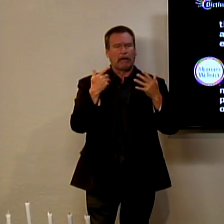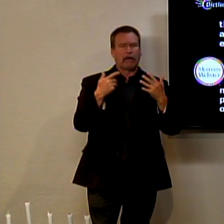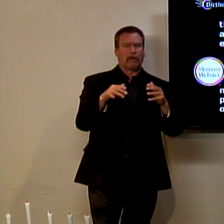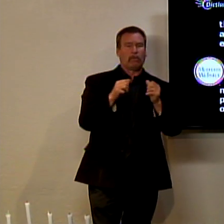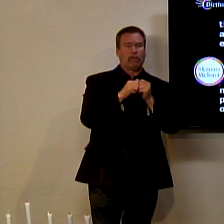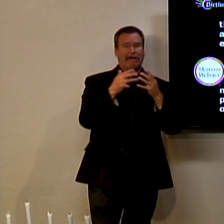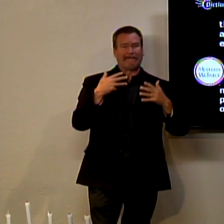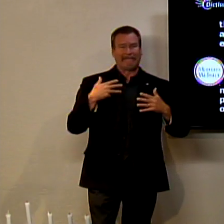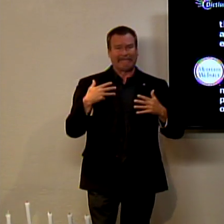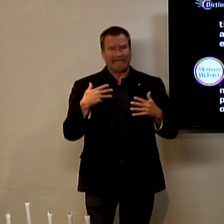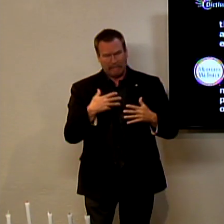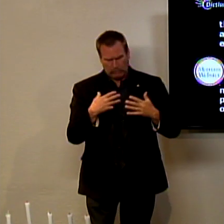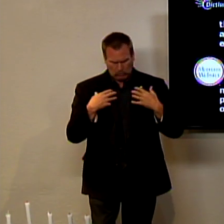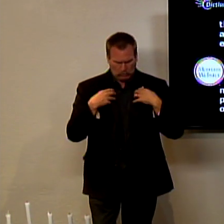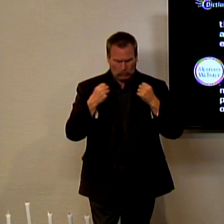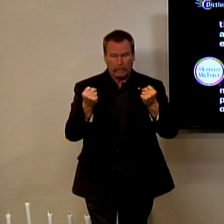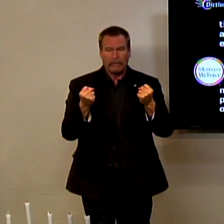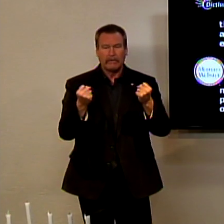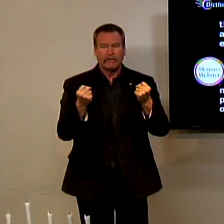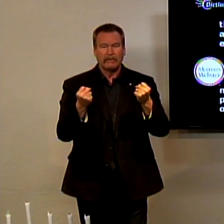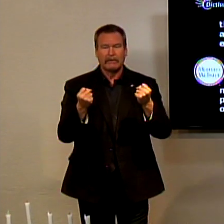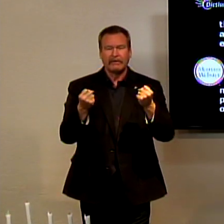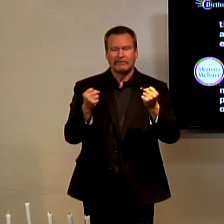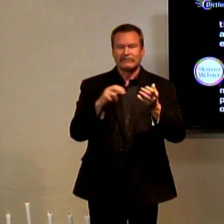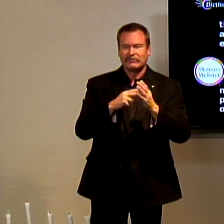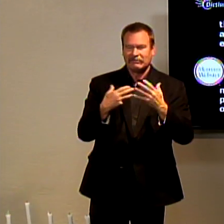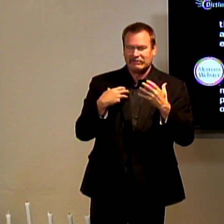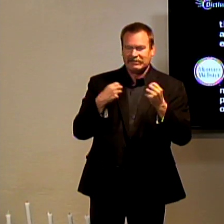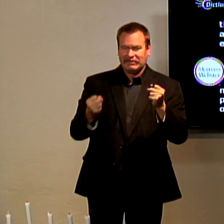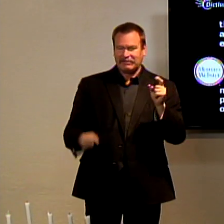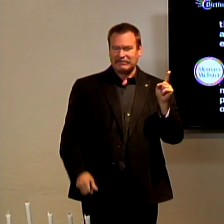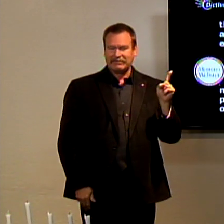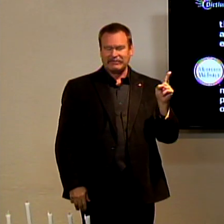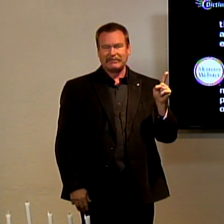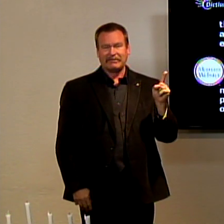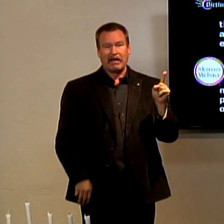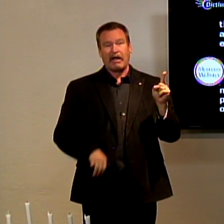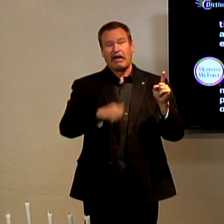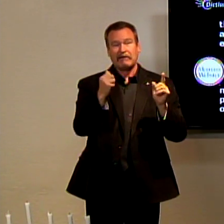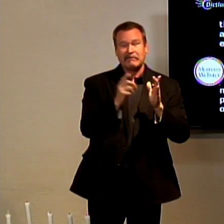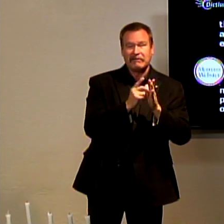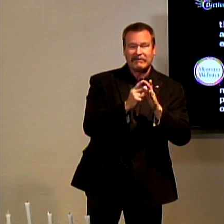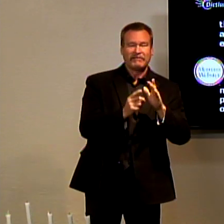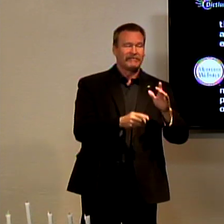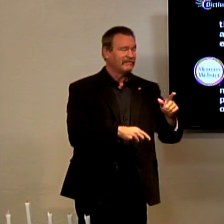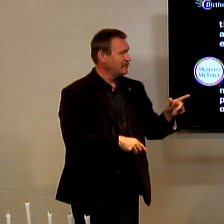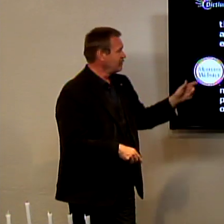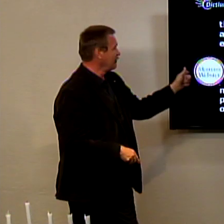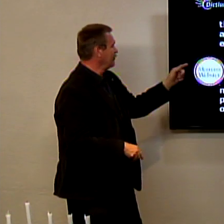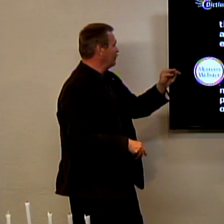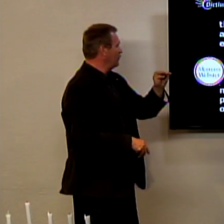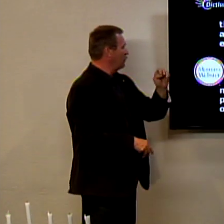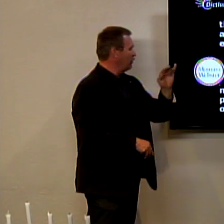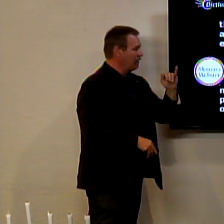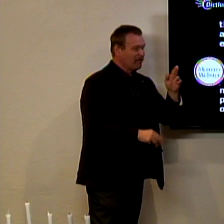pain, etc. without fear, bravery. So that's the definition of courage. And the